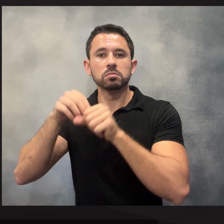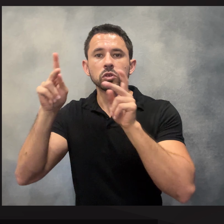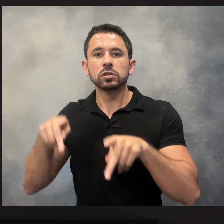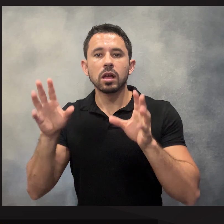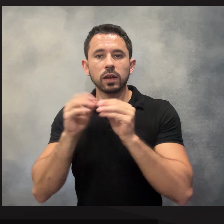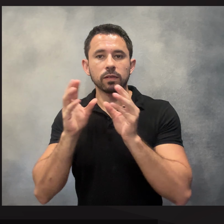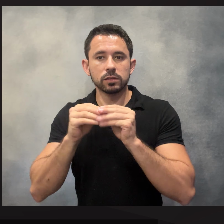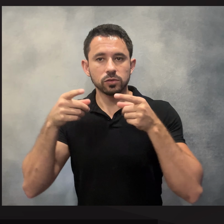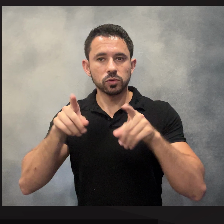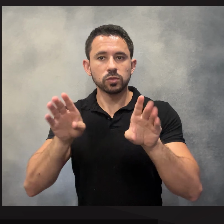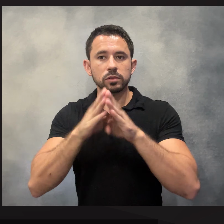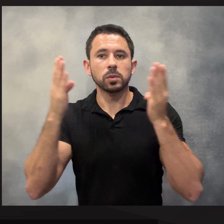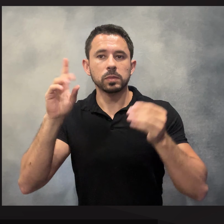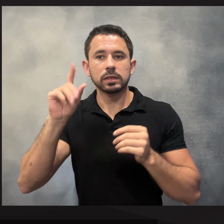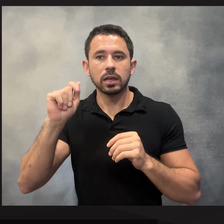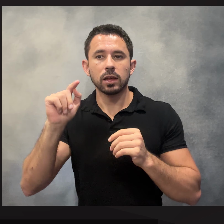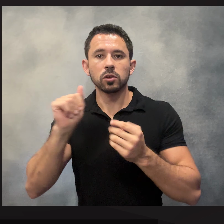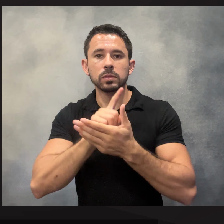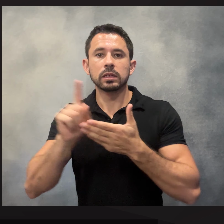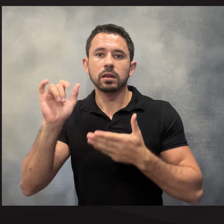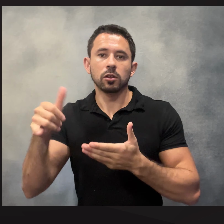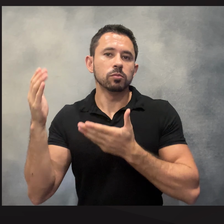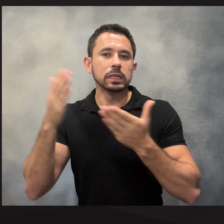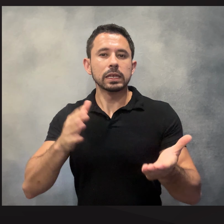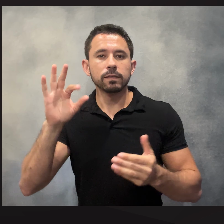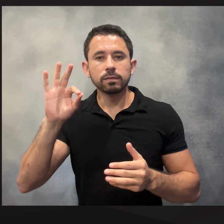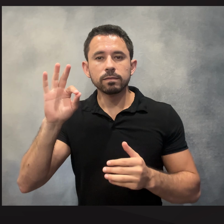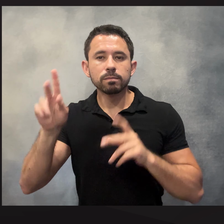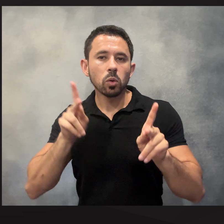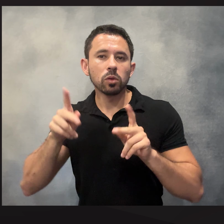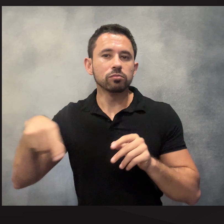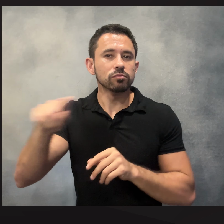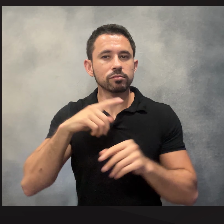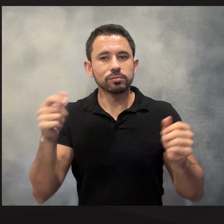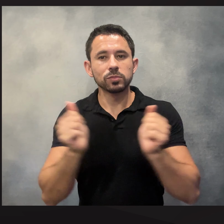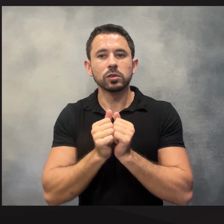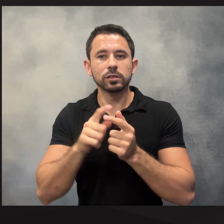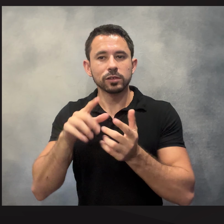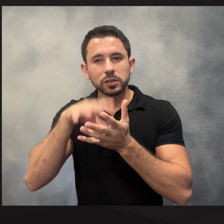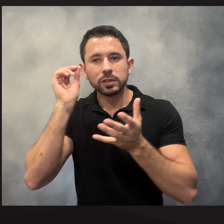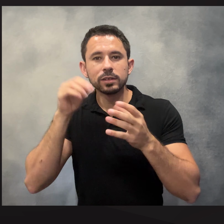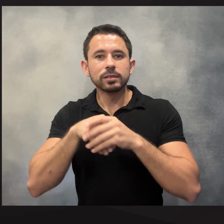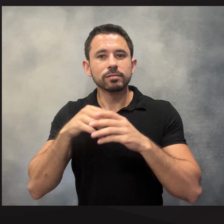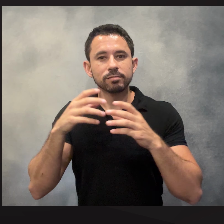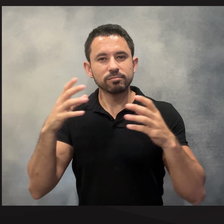Data Week that brings folks together to learn in a jam-packed day.